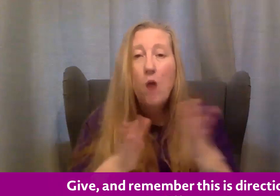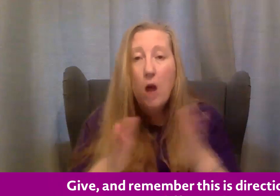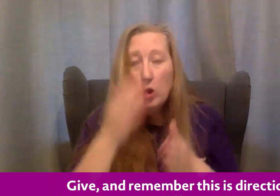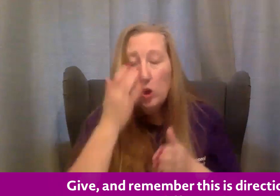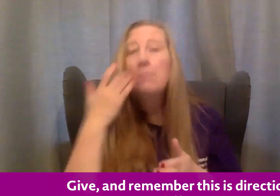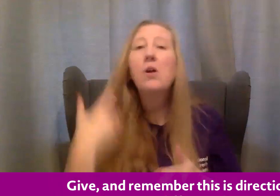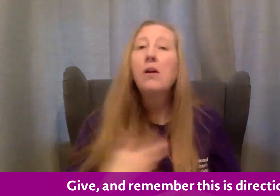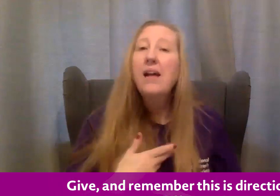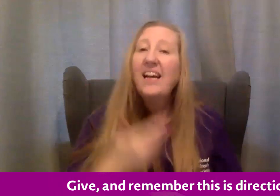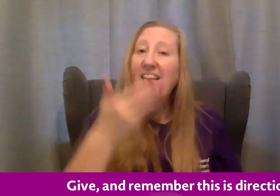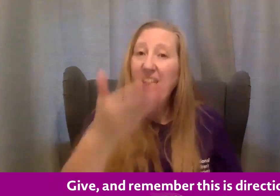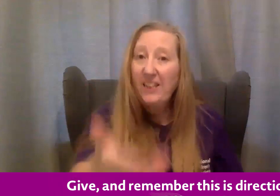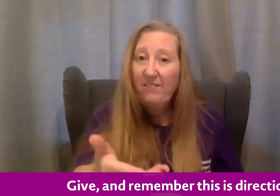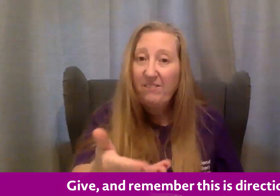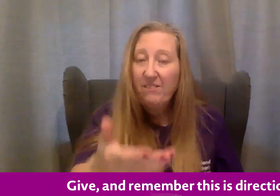directional so it goes in different directions